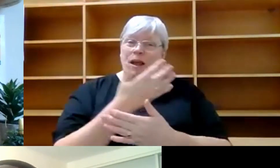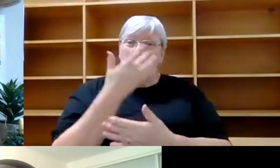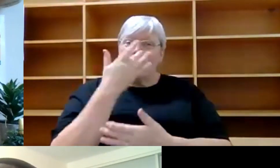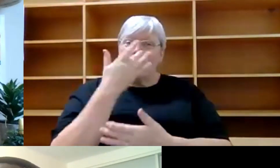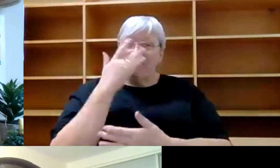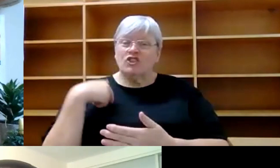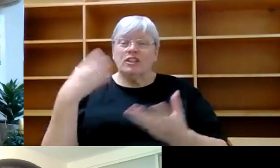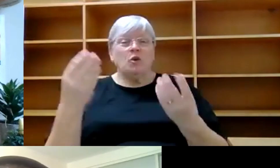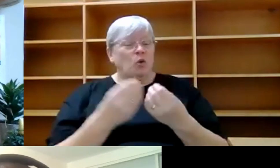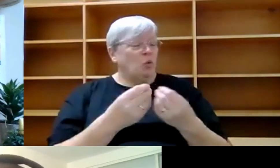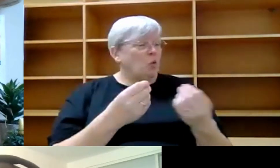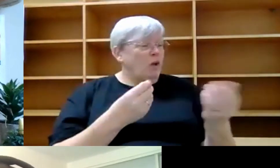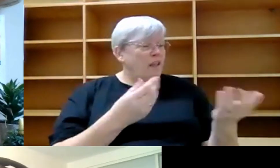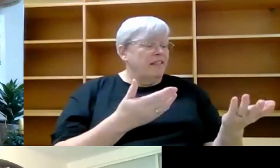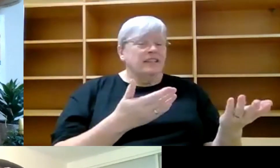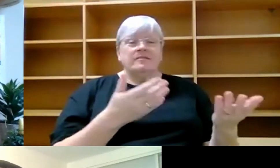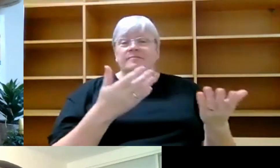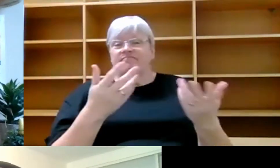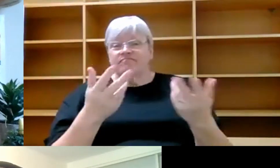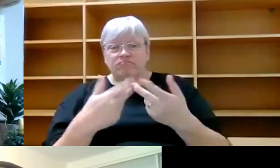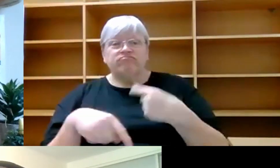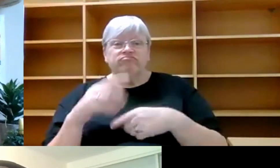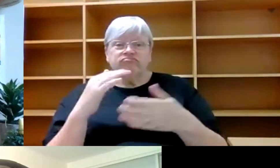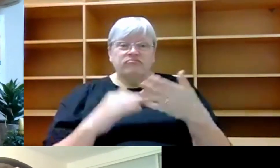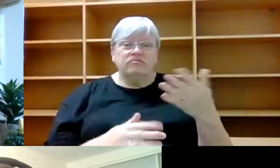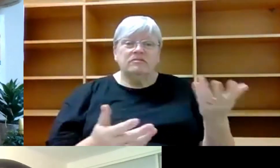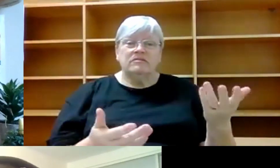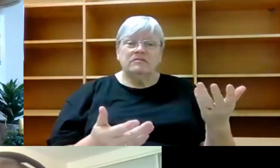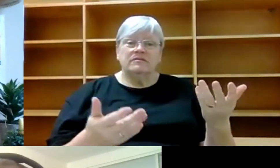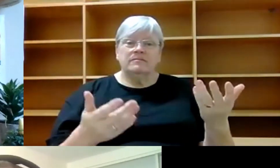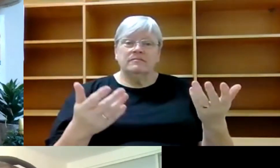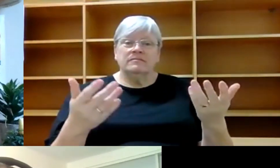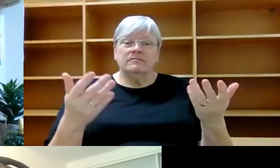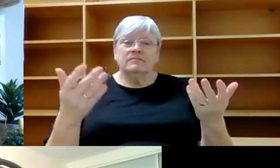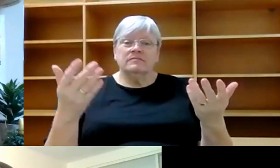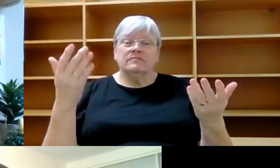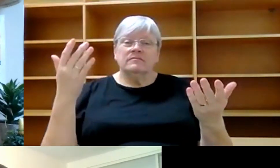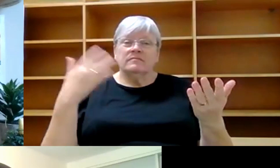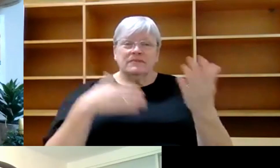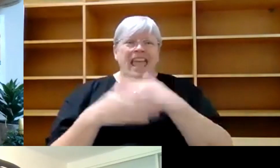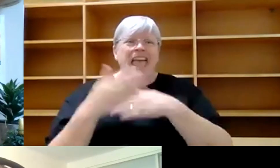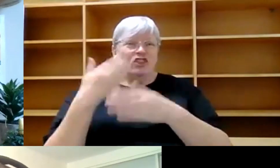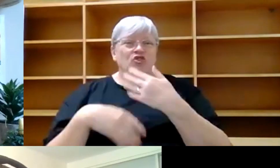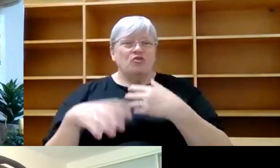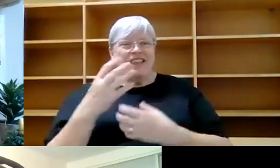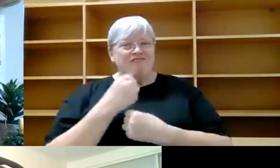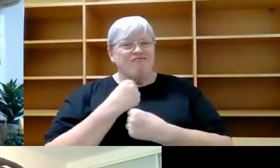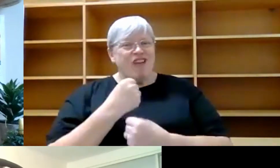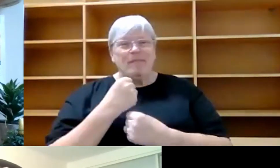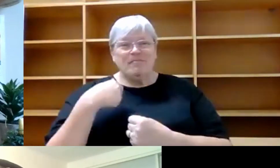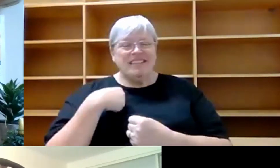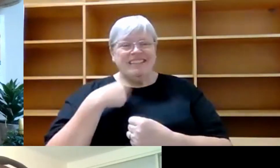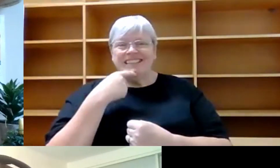with novels like the Crongton series and so on. But history is what grabs me, and telling the story